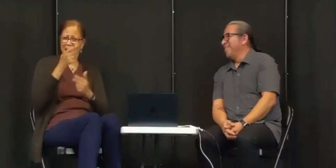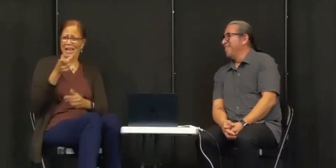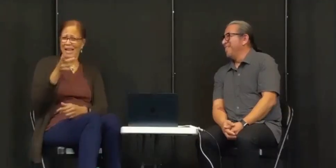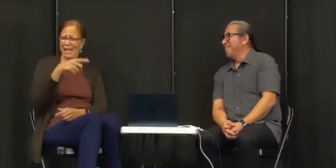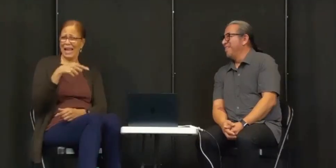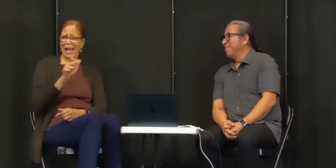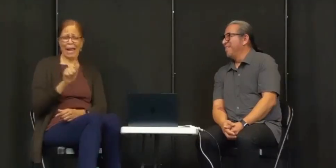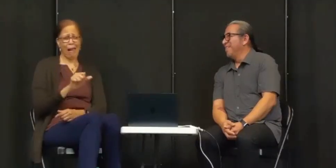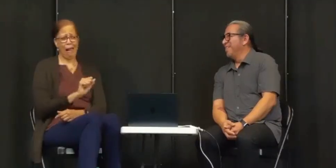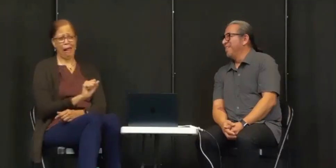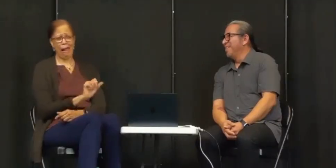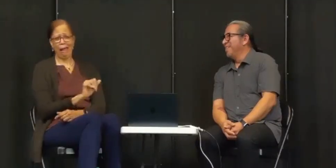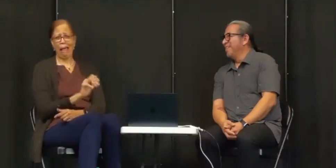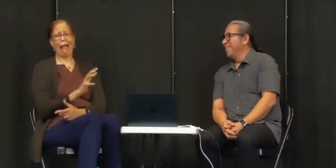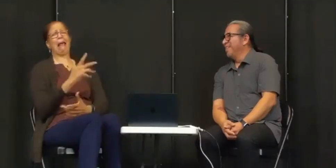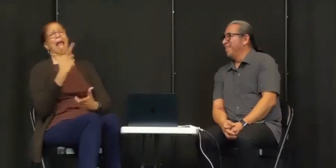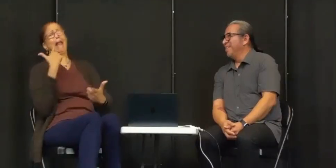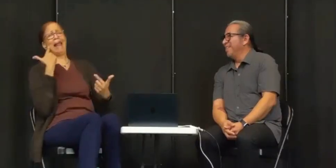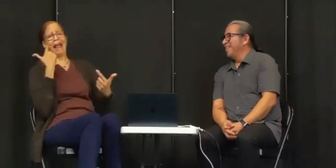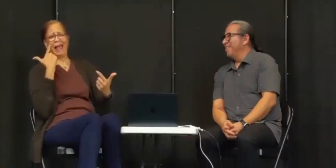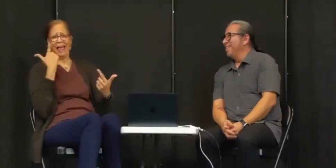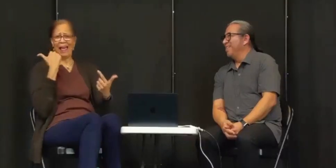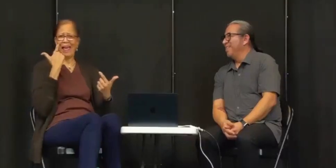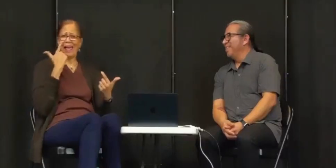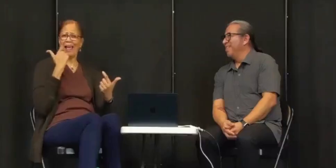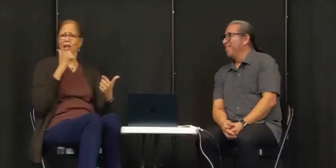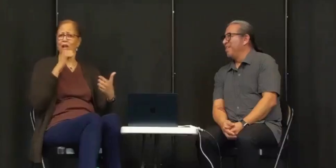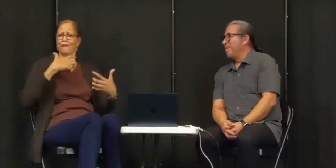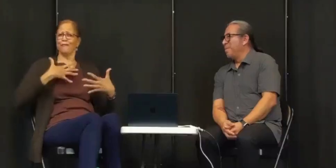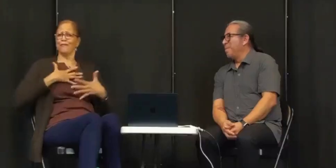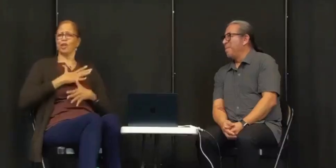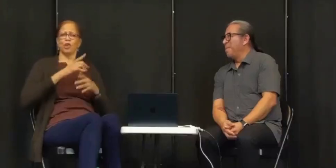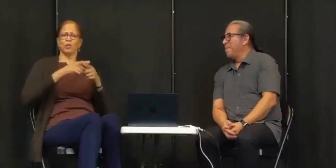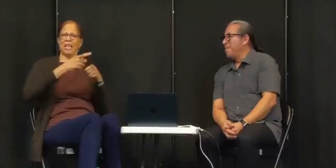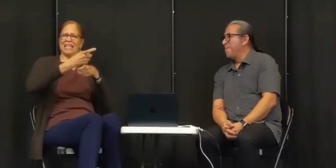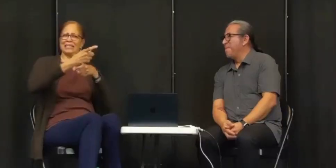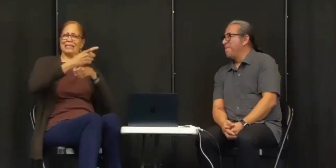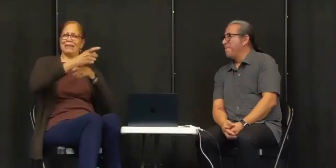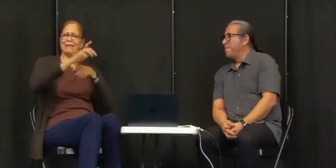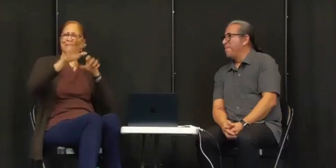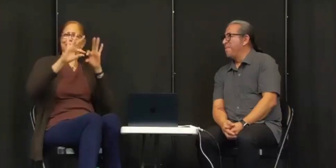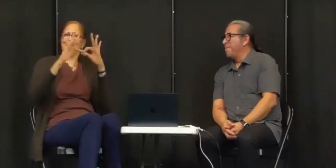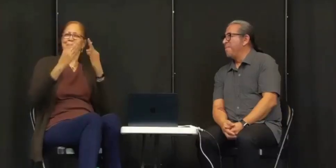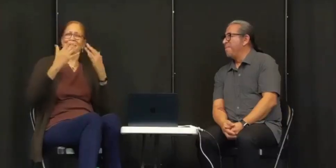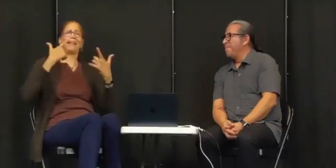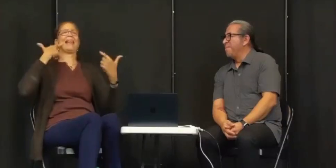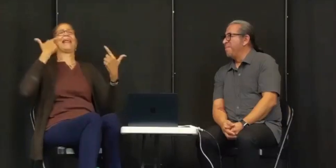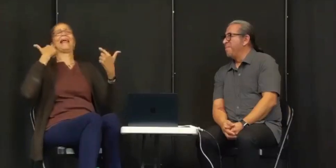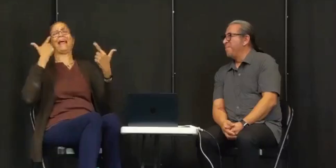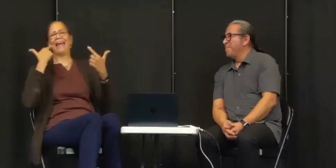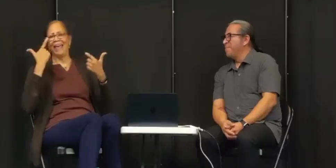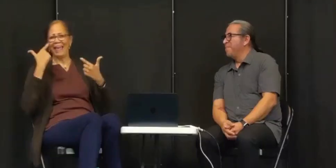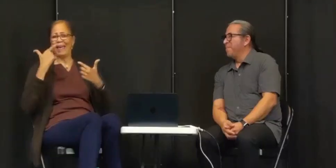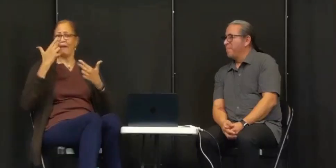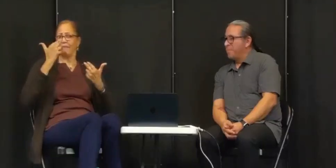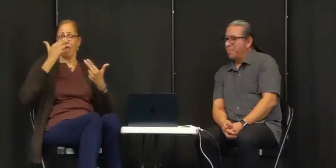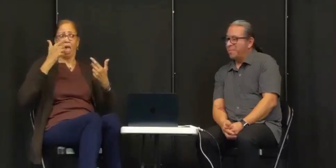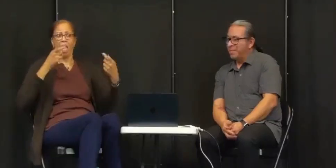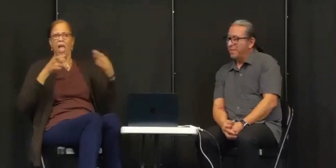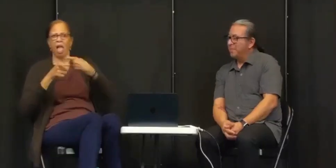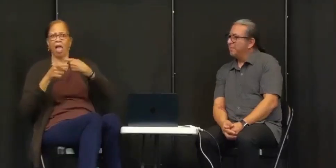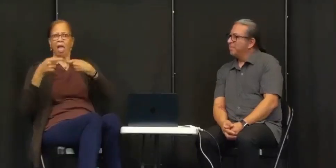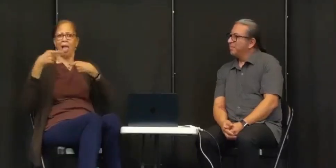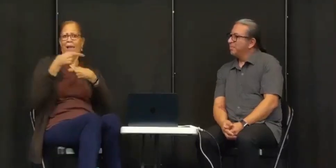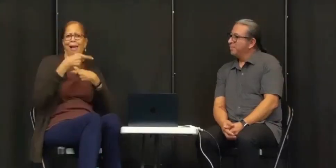Deaf people are really humorous. We can be comedians. Just, don't be afraid to tease your family members. They're